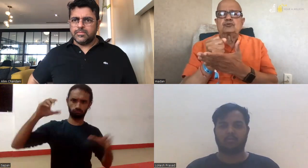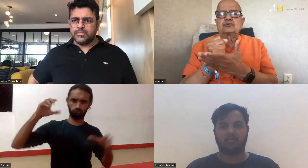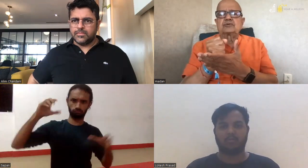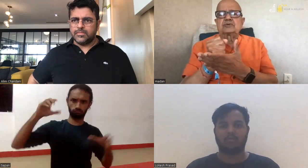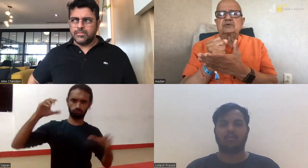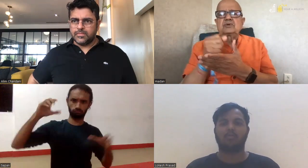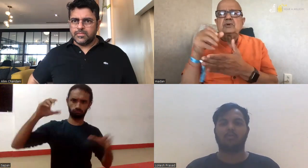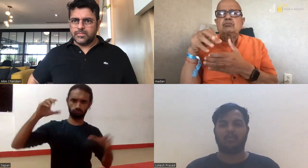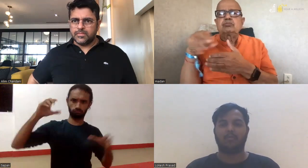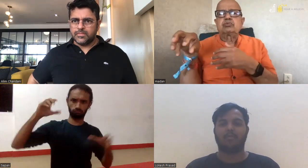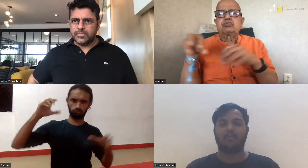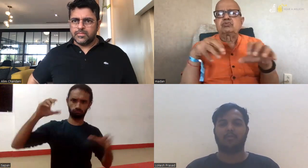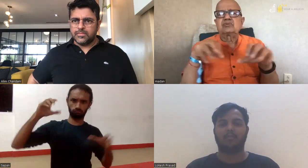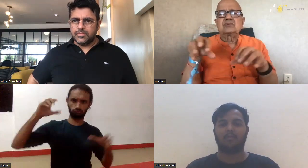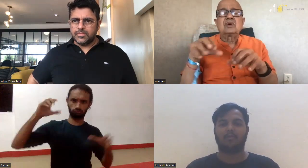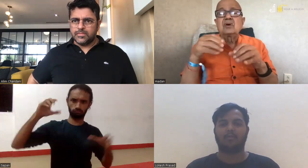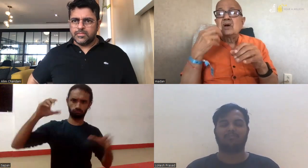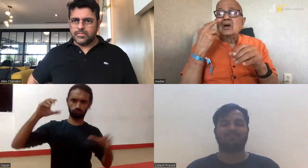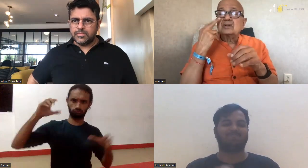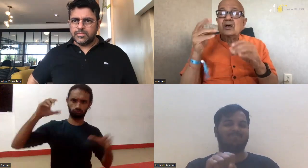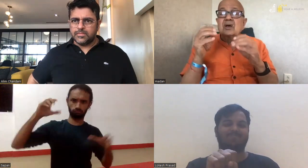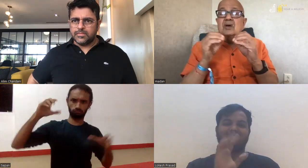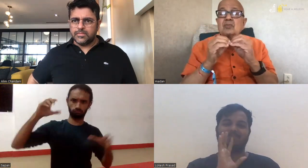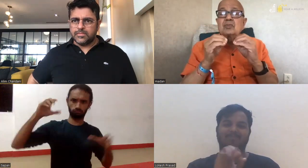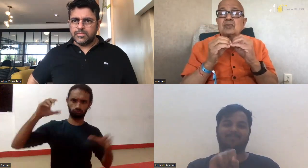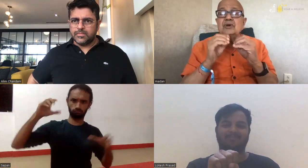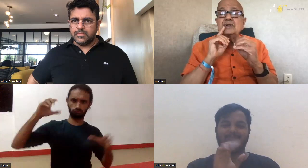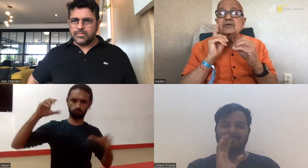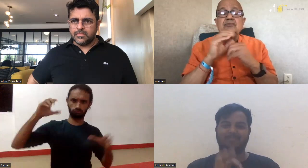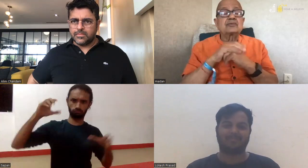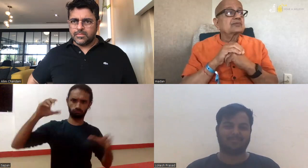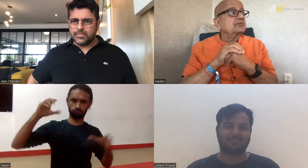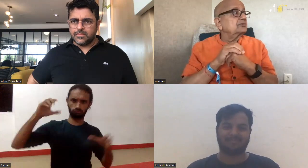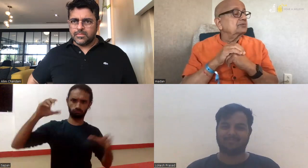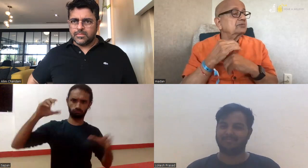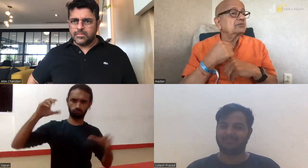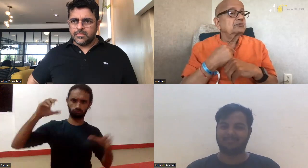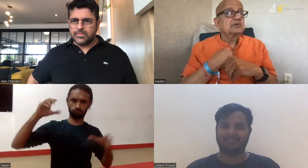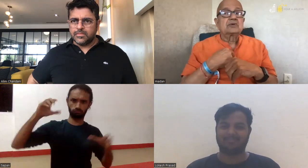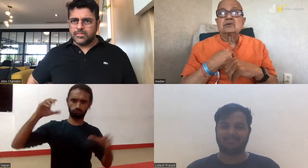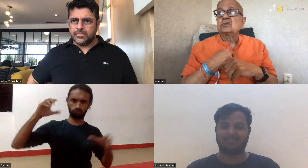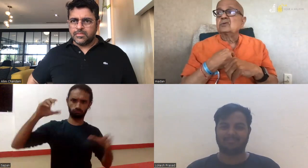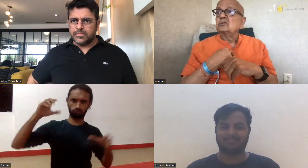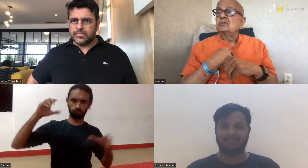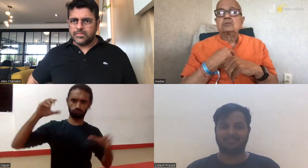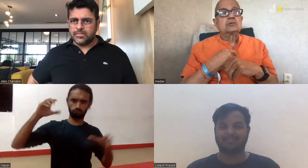What did you say? You are same like Rajni